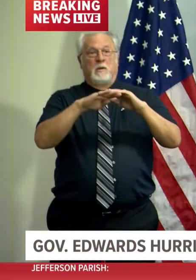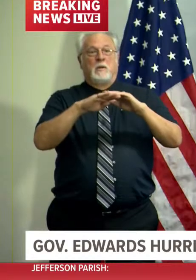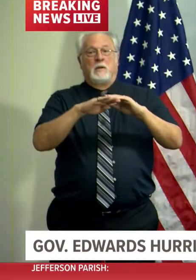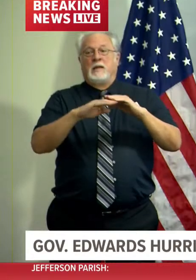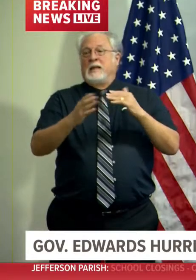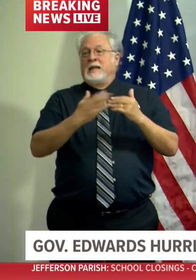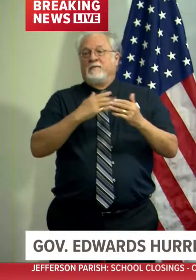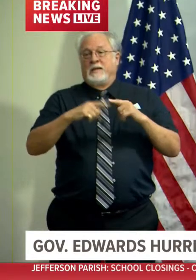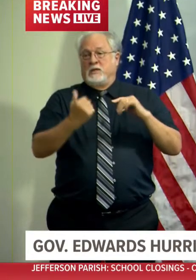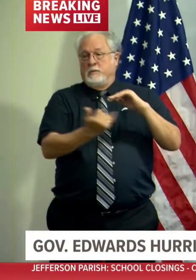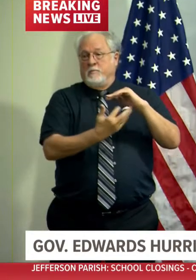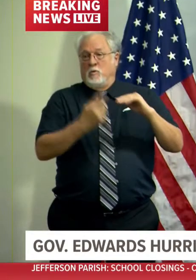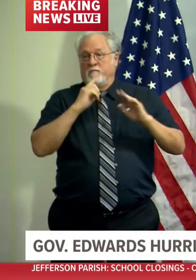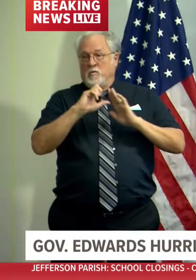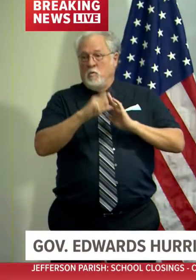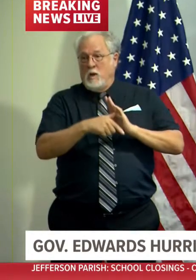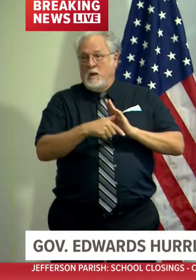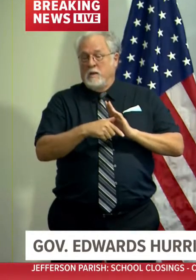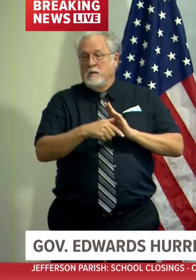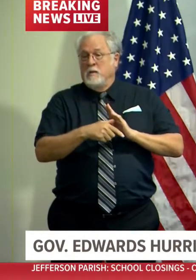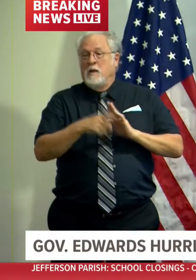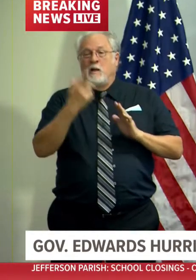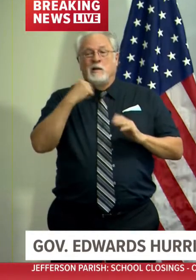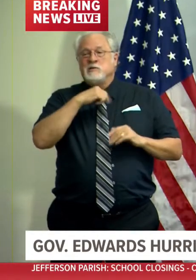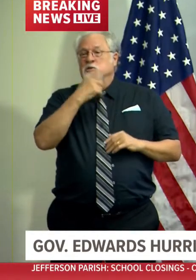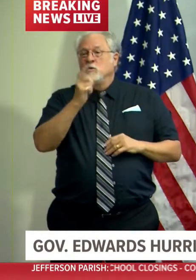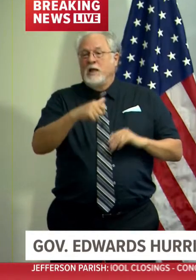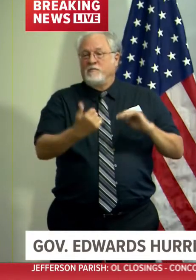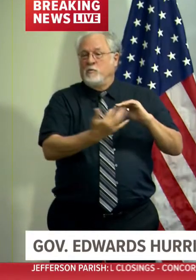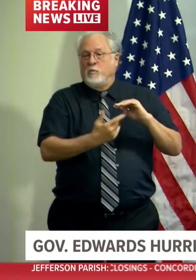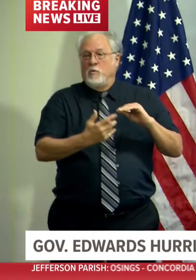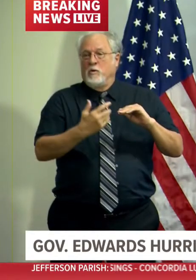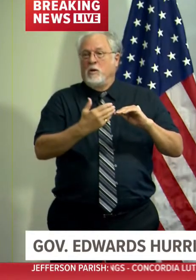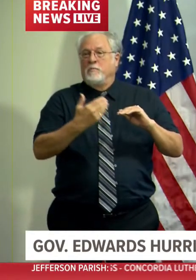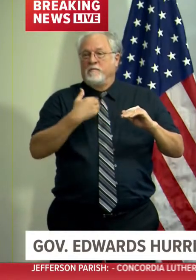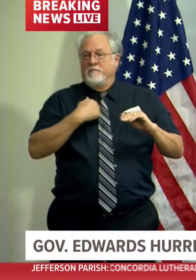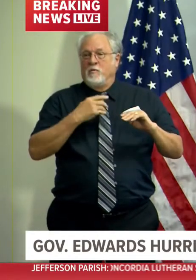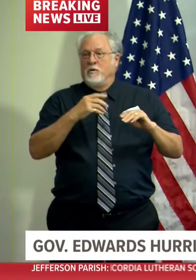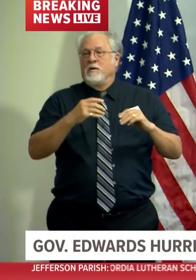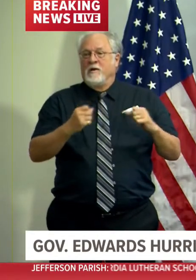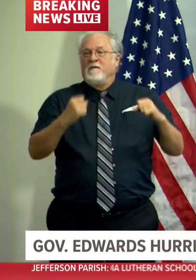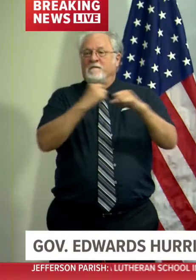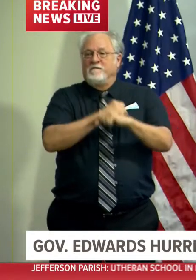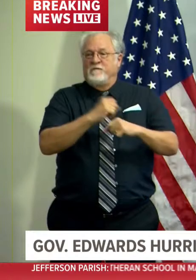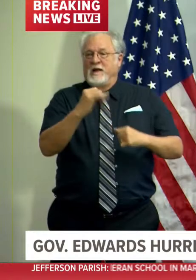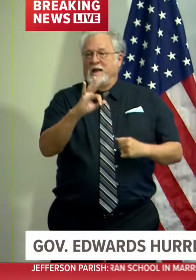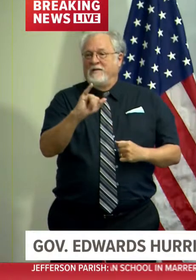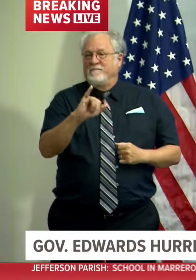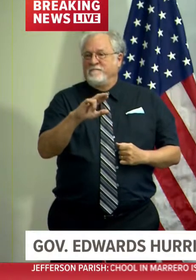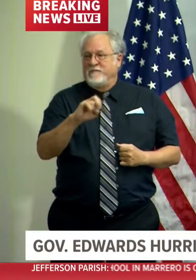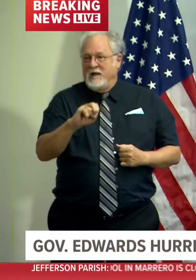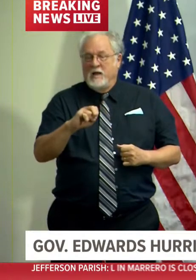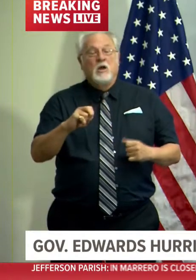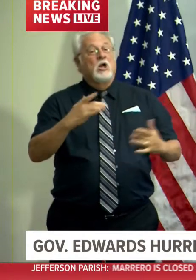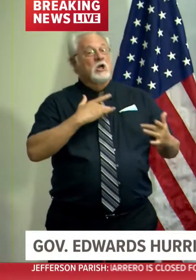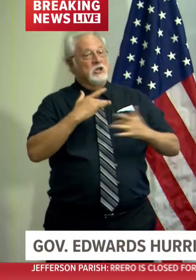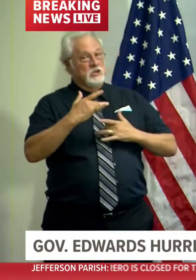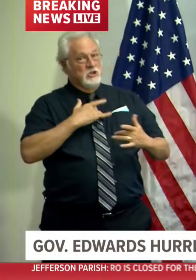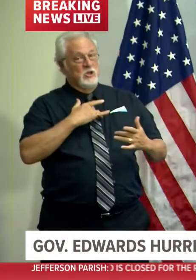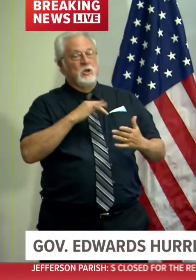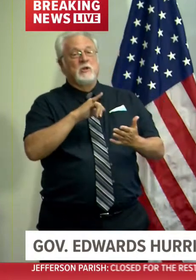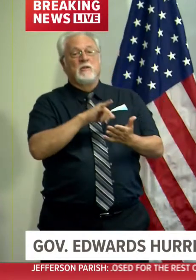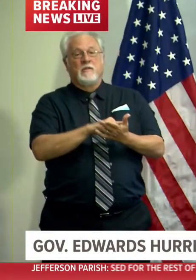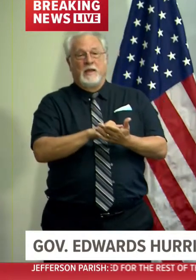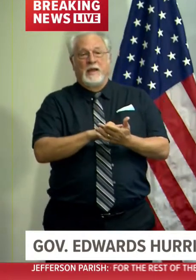if it needs to be boiled for a while, because you don't have to boil it before you can fight a fire with it. And we're very concerned